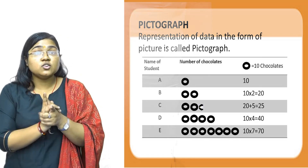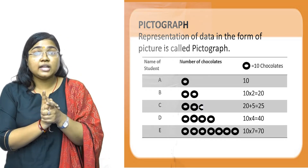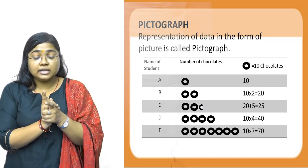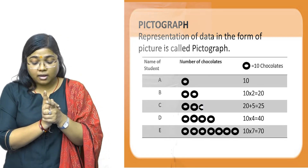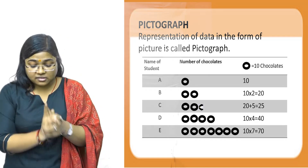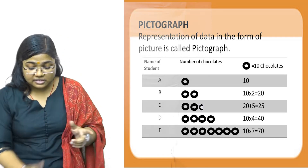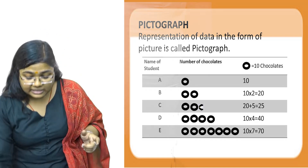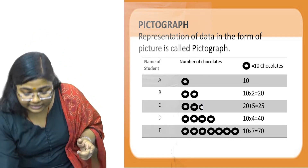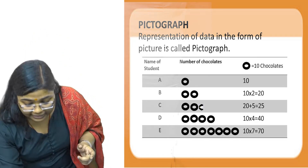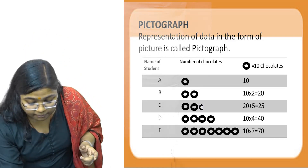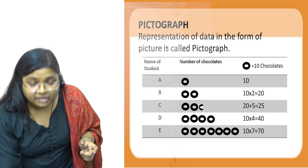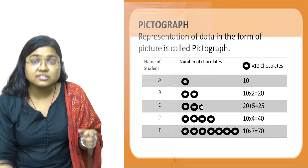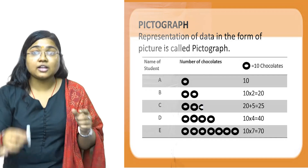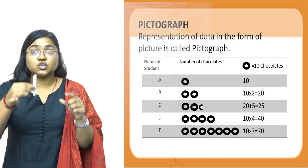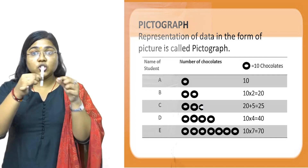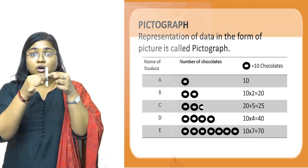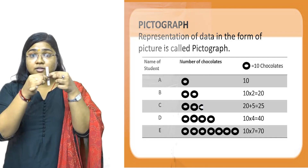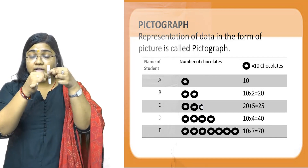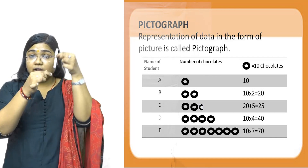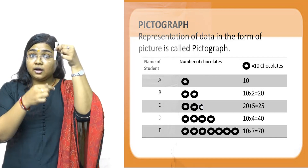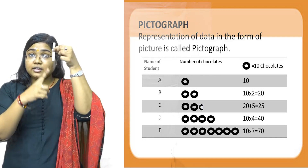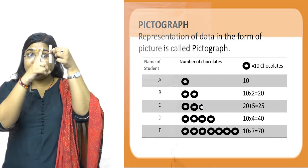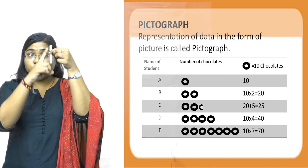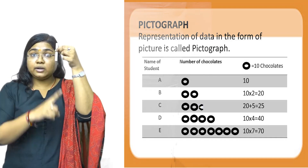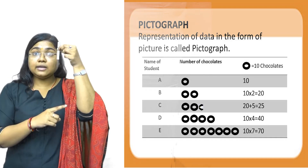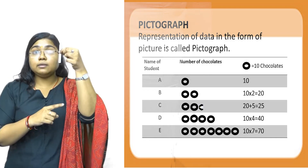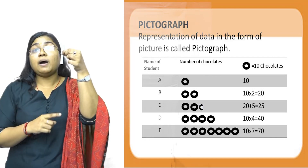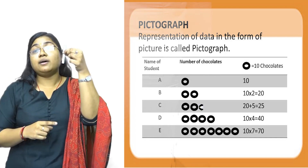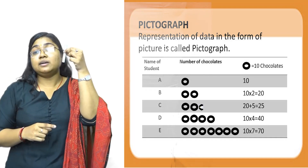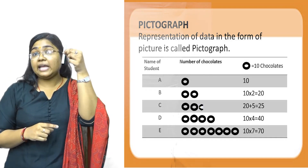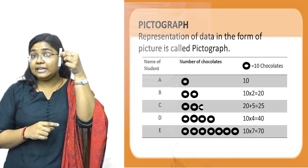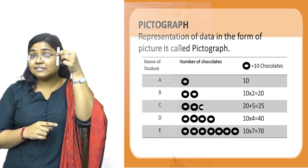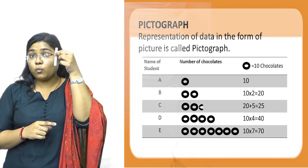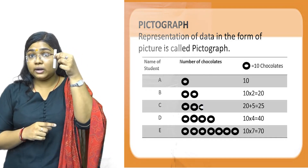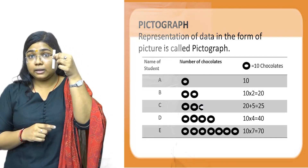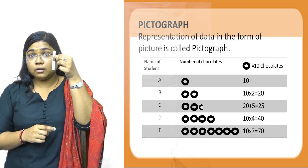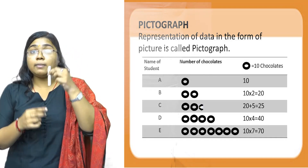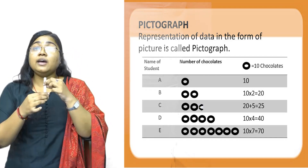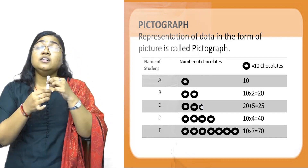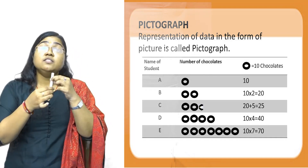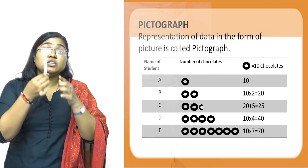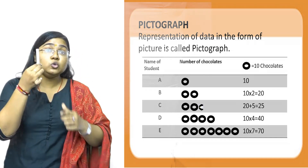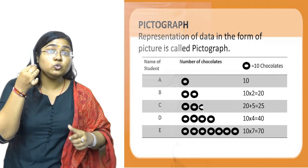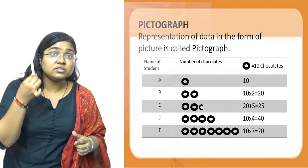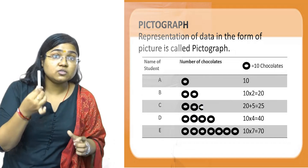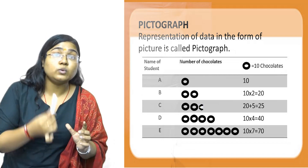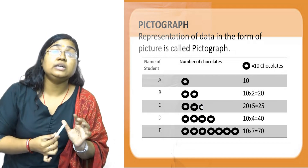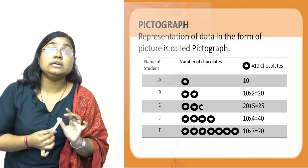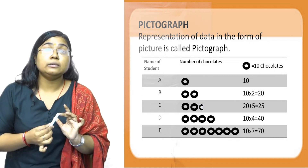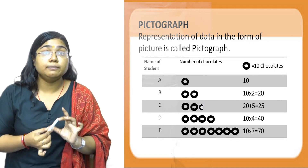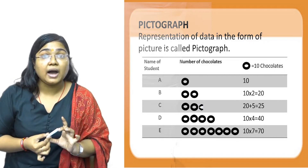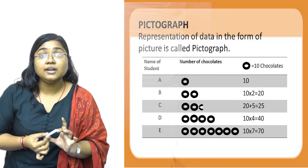What was your tally marks? Tally marks is actually your vertical bar. Tally is a vertical bar. We use